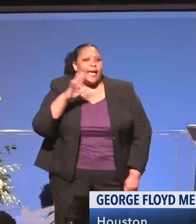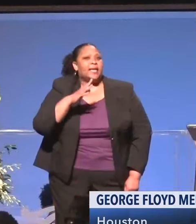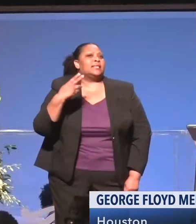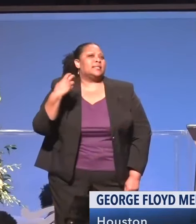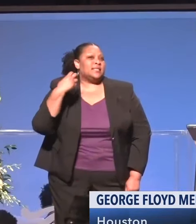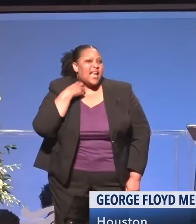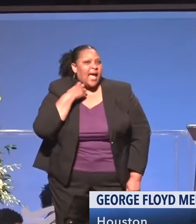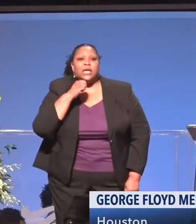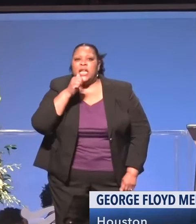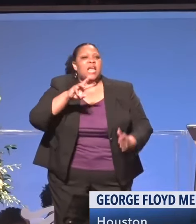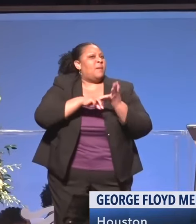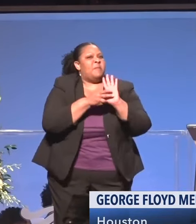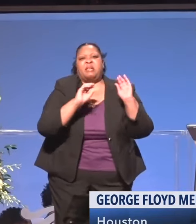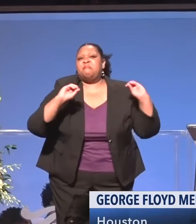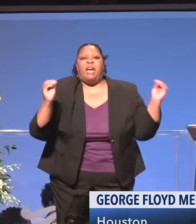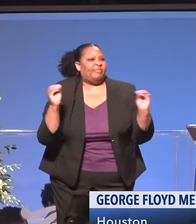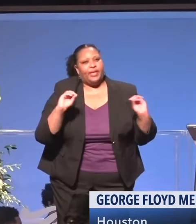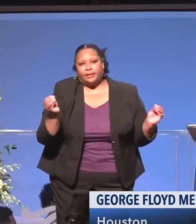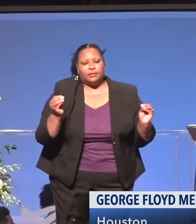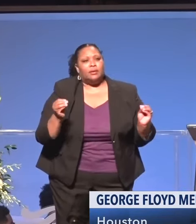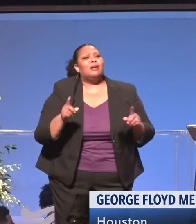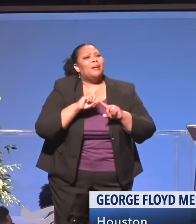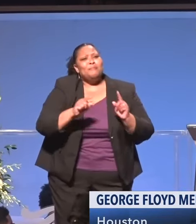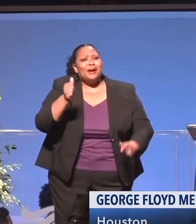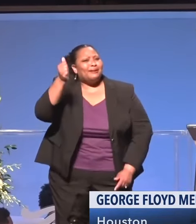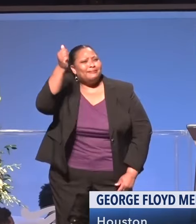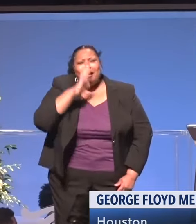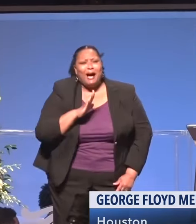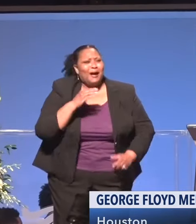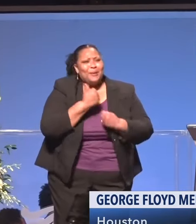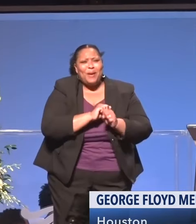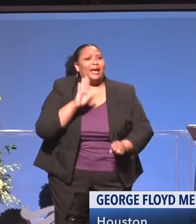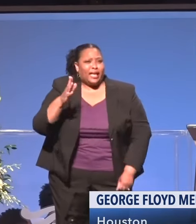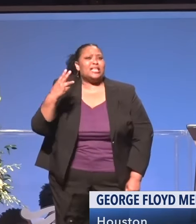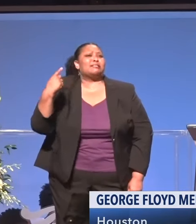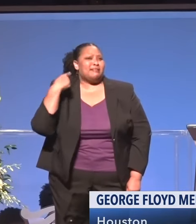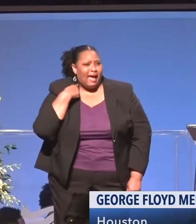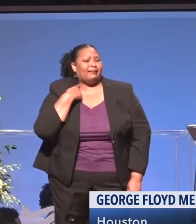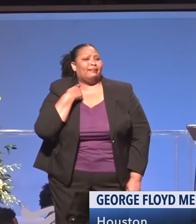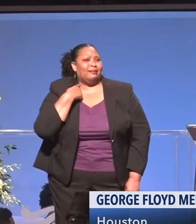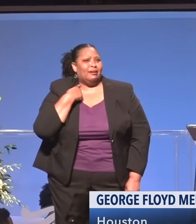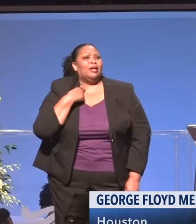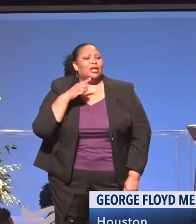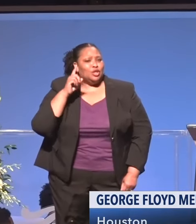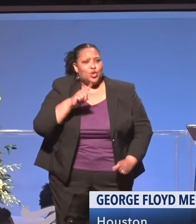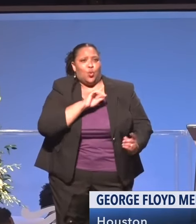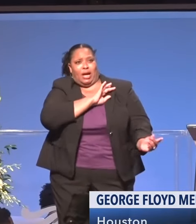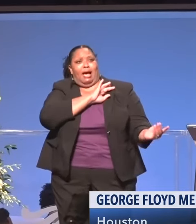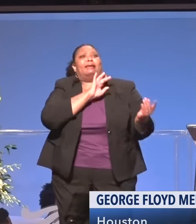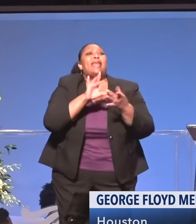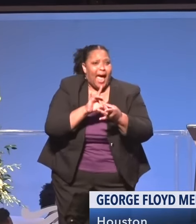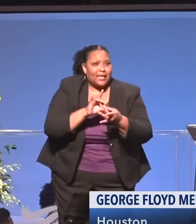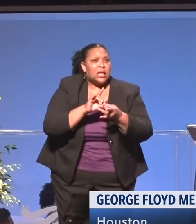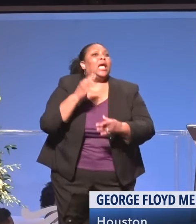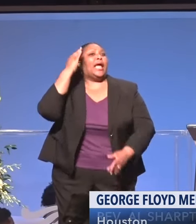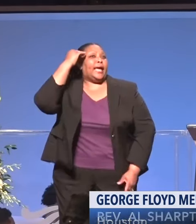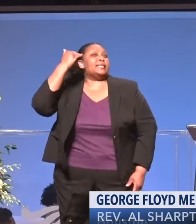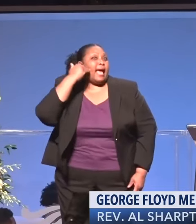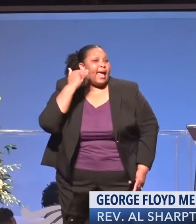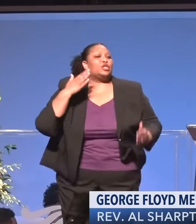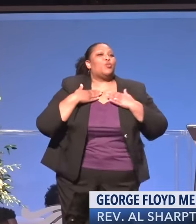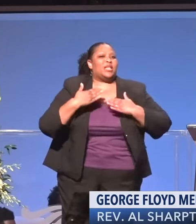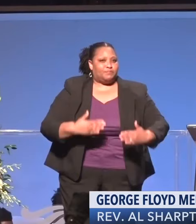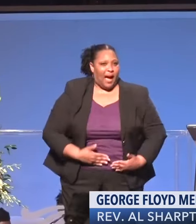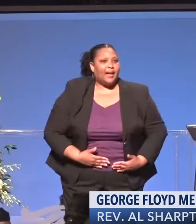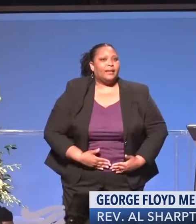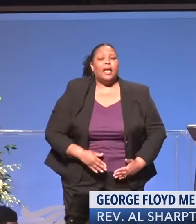neck didn't mean nothing. But God made his neck to connect his head to his